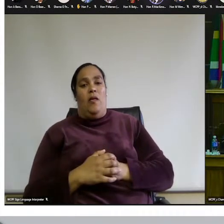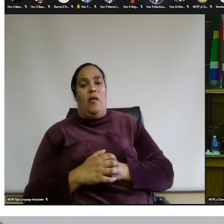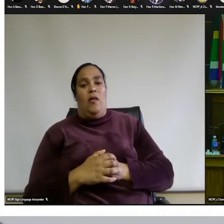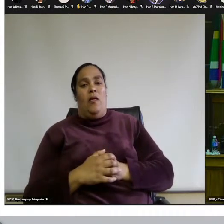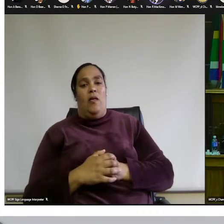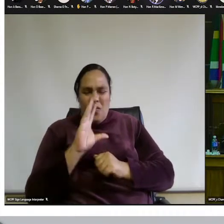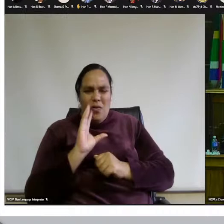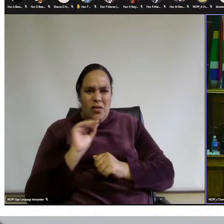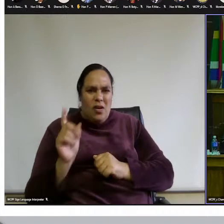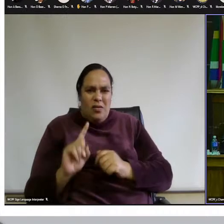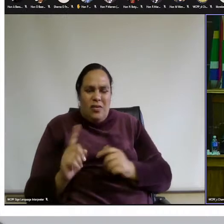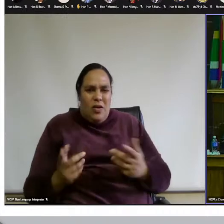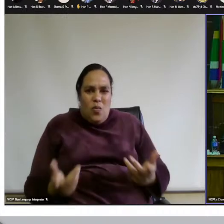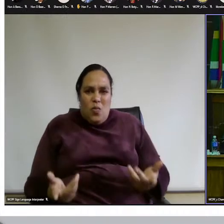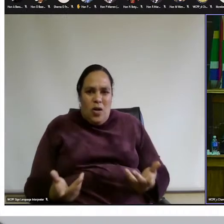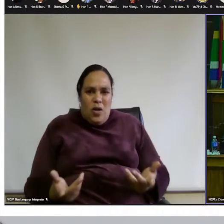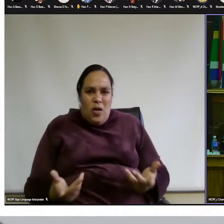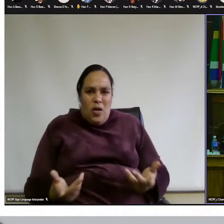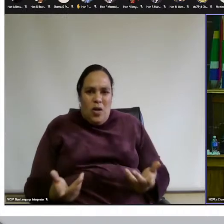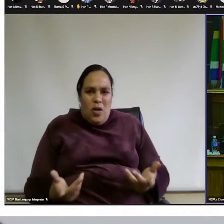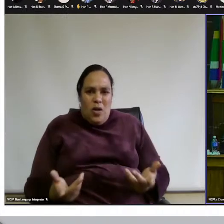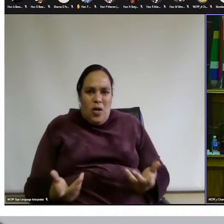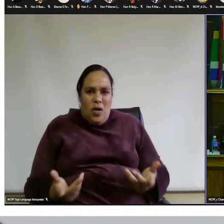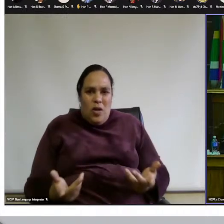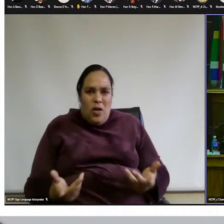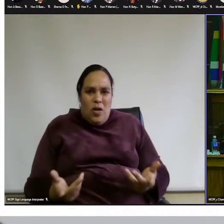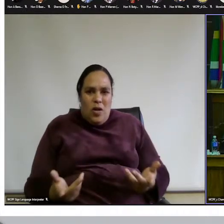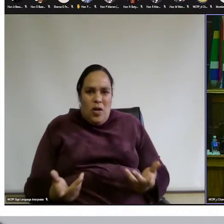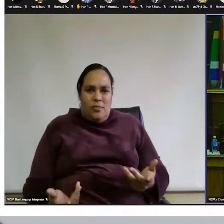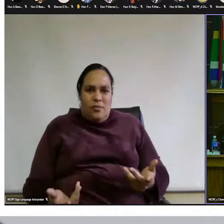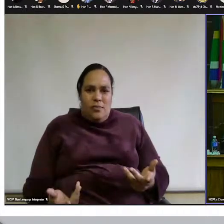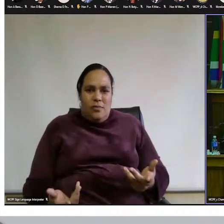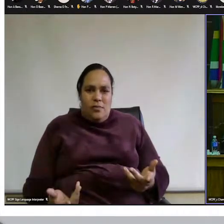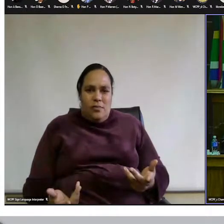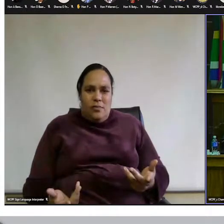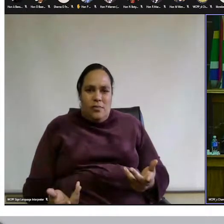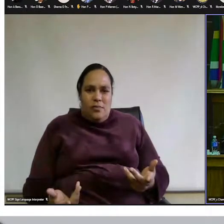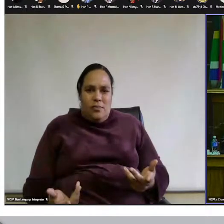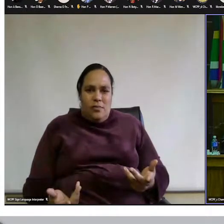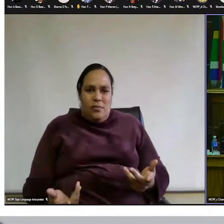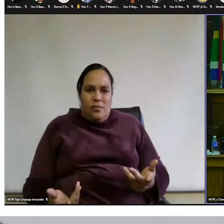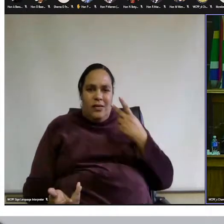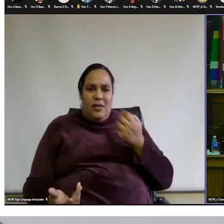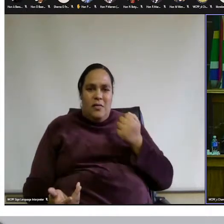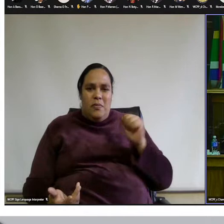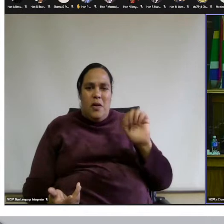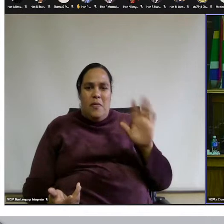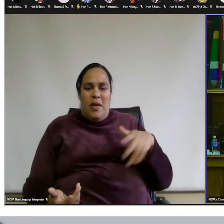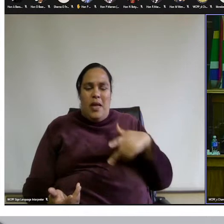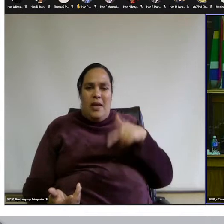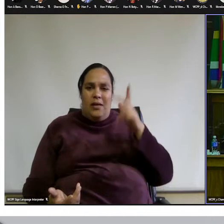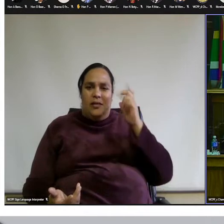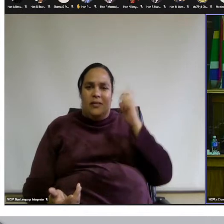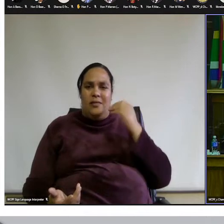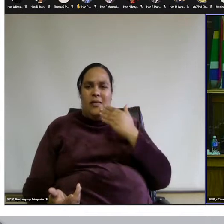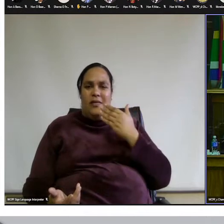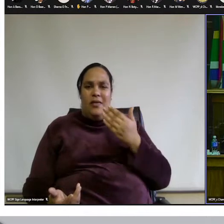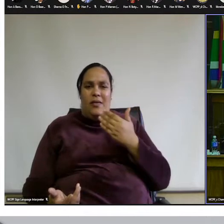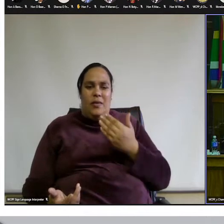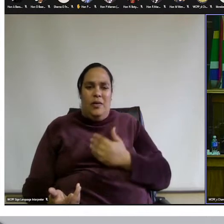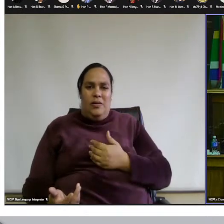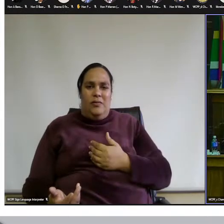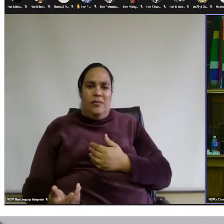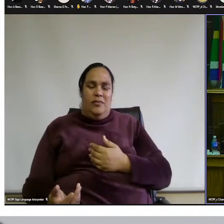asking. No, Honourable Member, I've seen an objection. That's all I need to know. Thank you. The motion